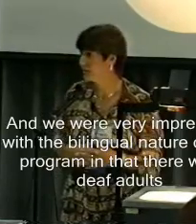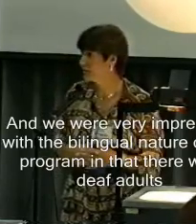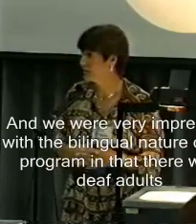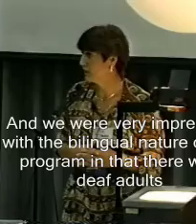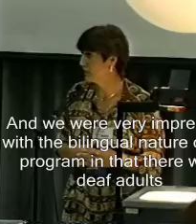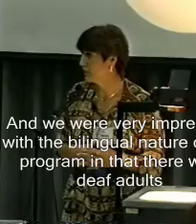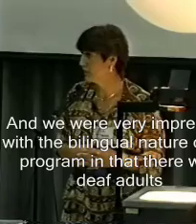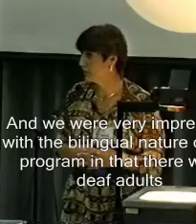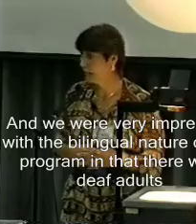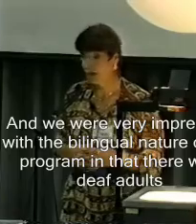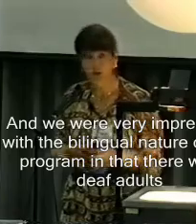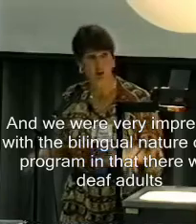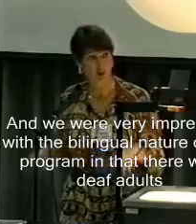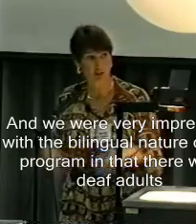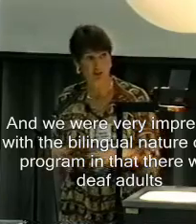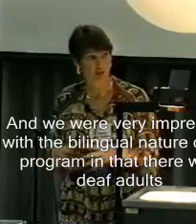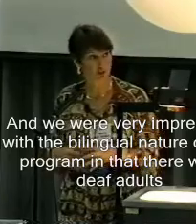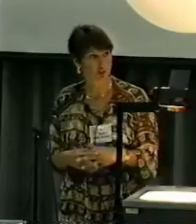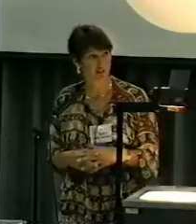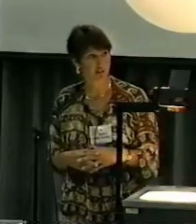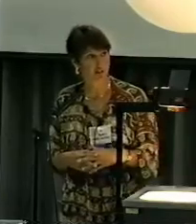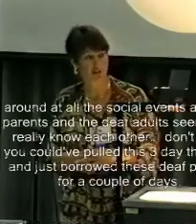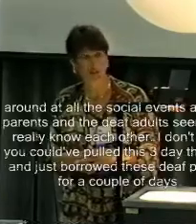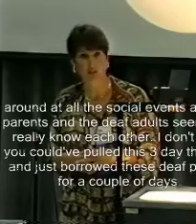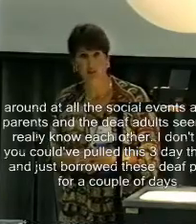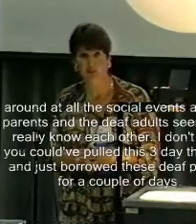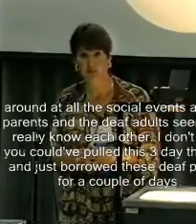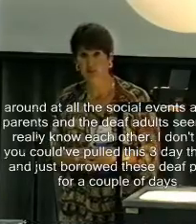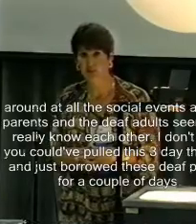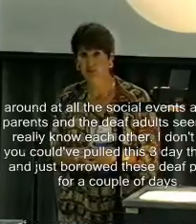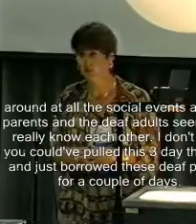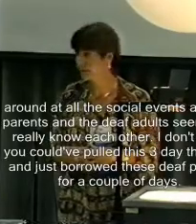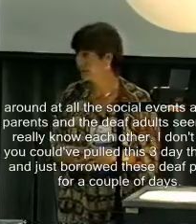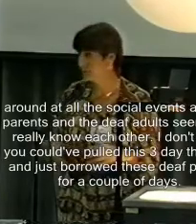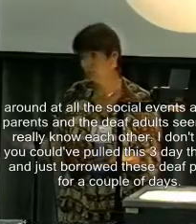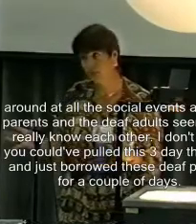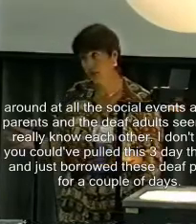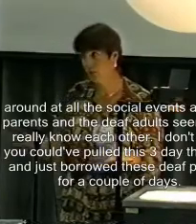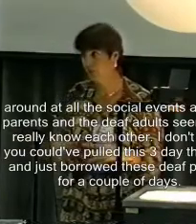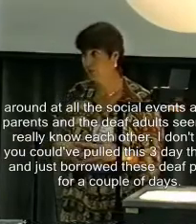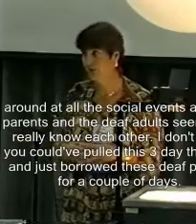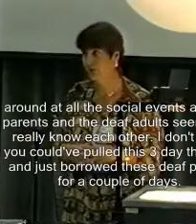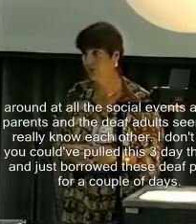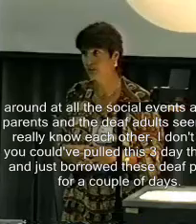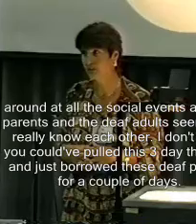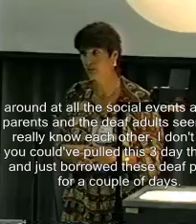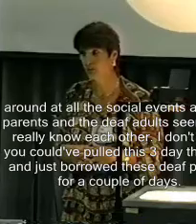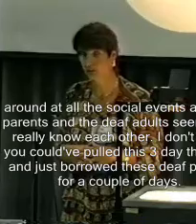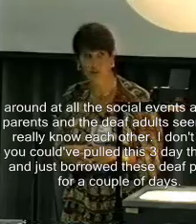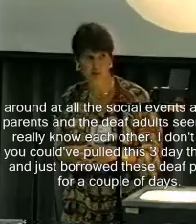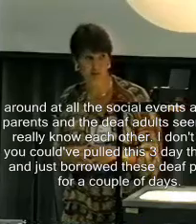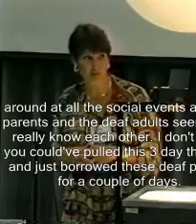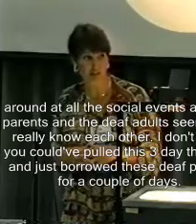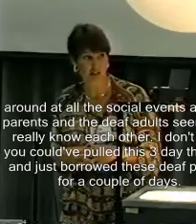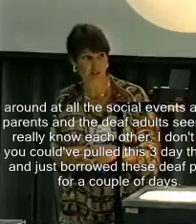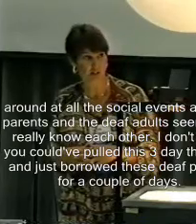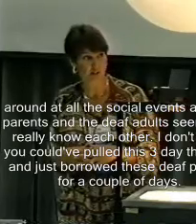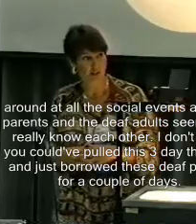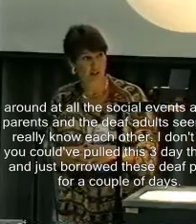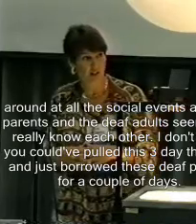adults around at all our social events, and the parents and the deaf adults seemed to really know each other. I don't think you could have pulled this 3-day